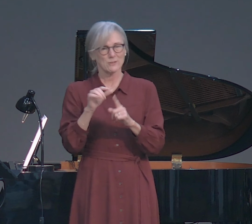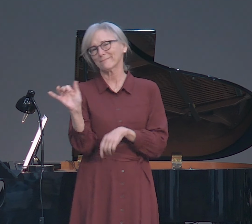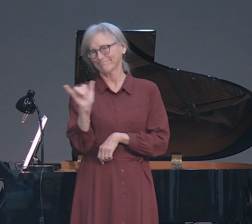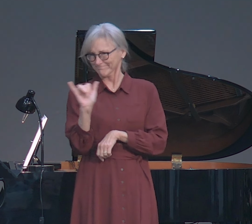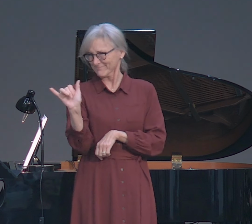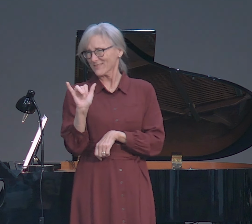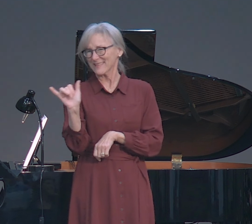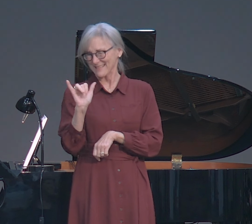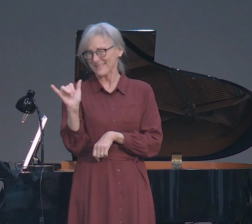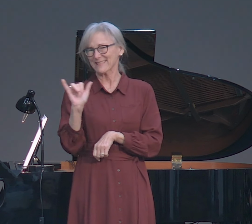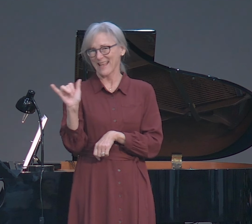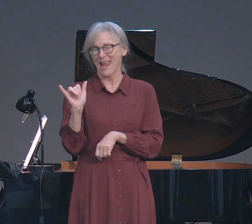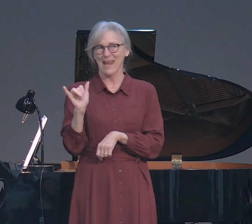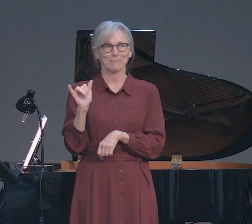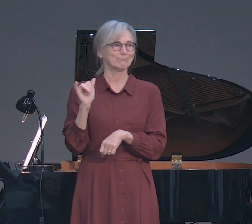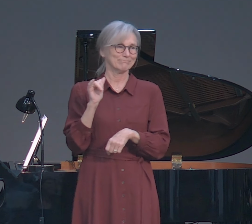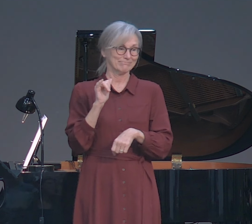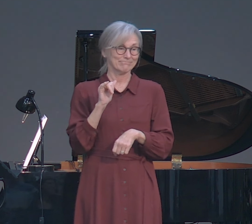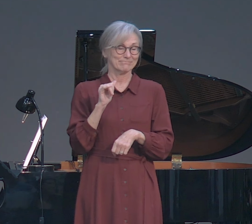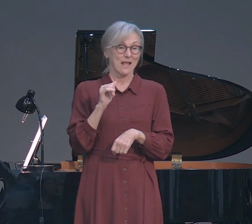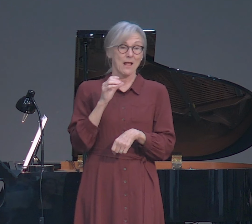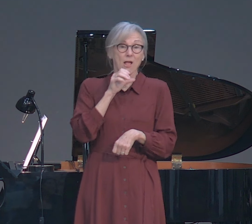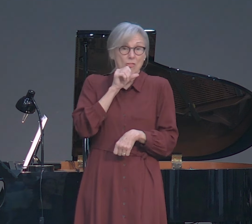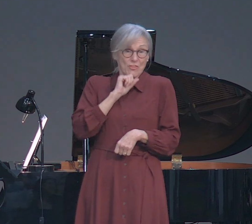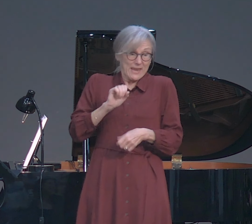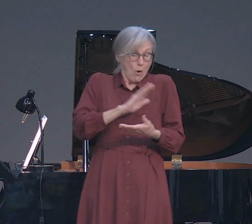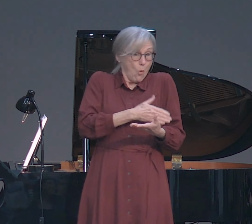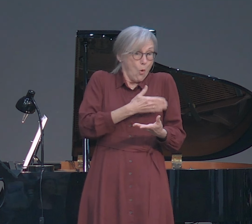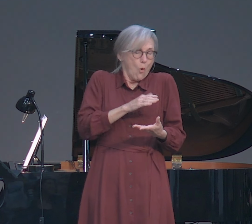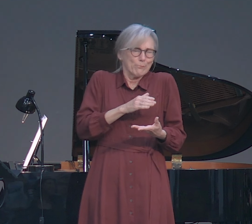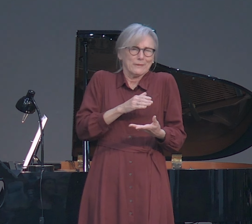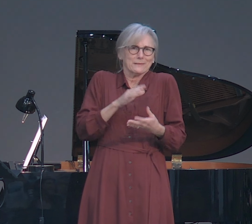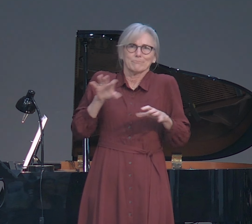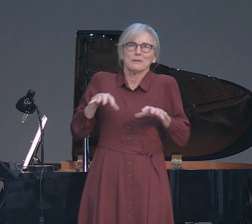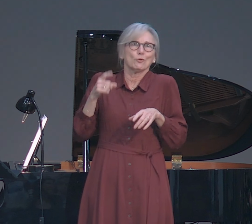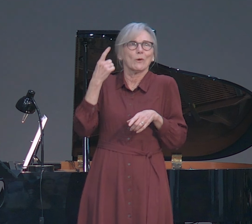for close to 20 years, you know this is kind of one of the first songs we introduced in the